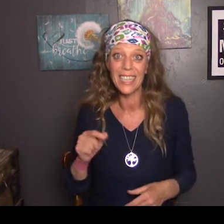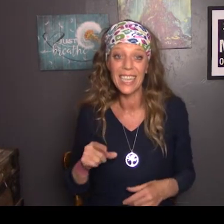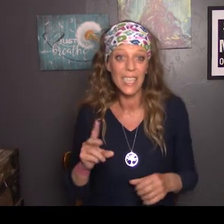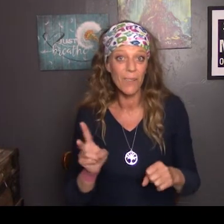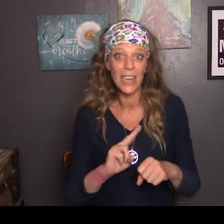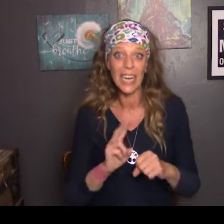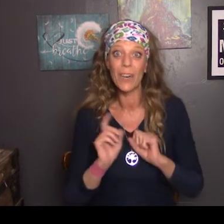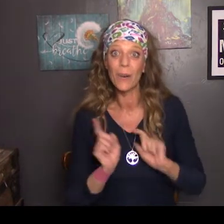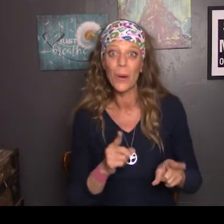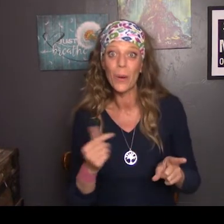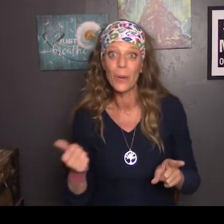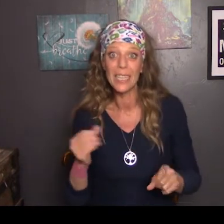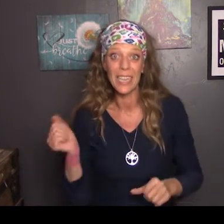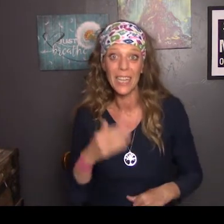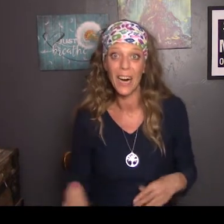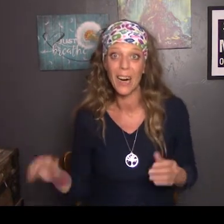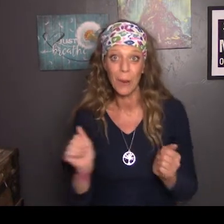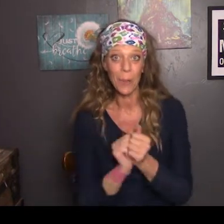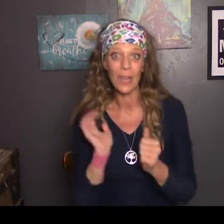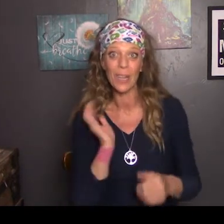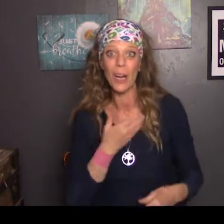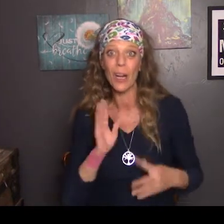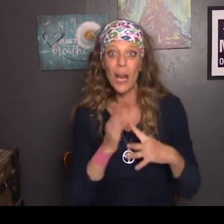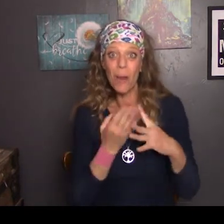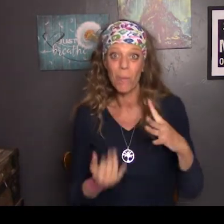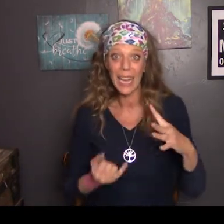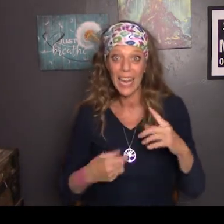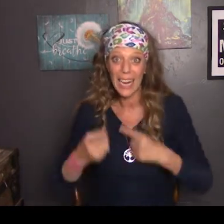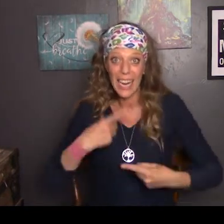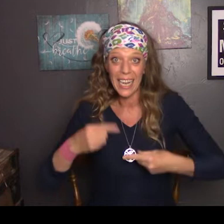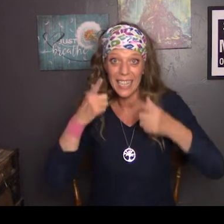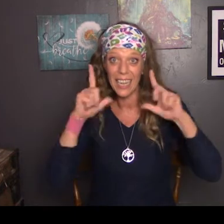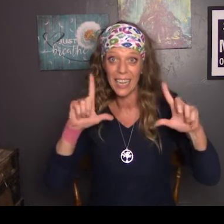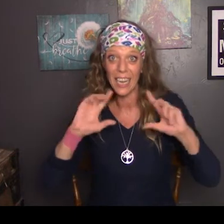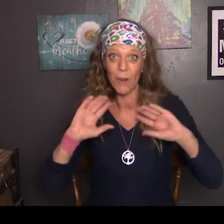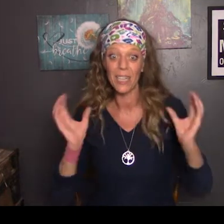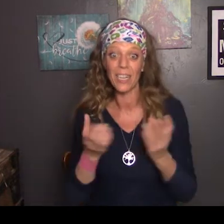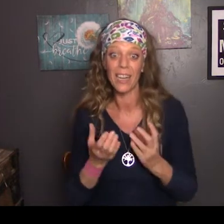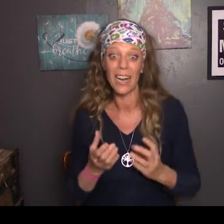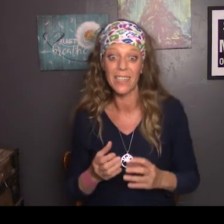This video goes along with our beginning sign language class.